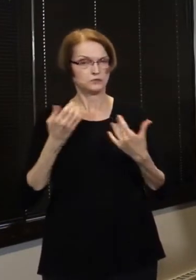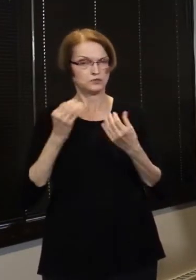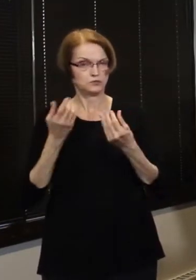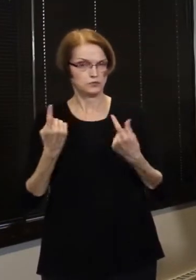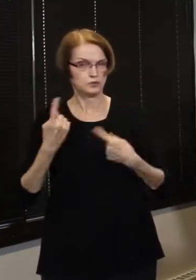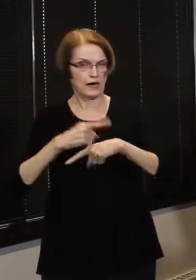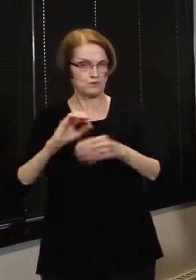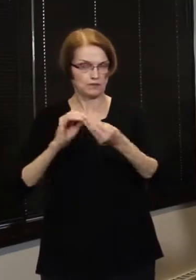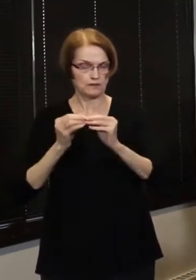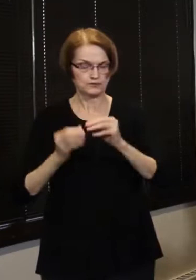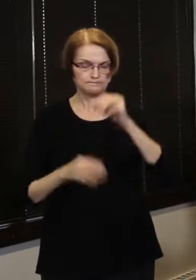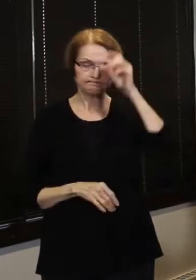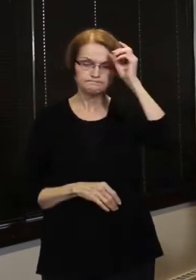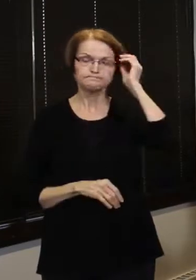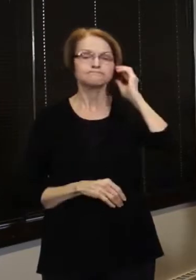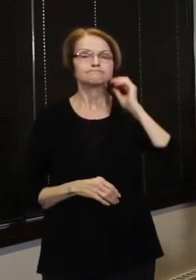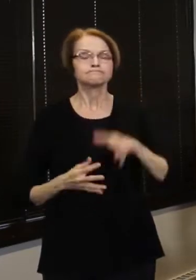today.